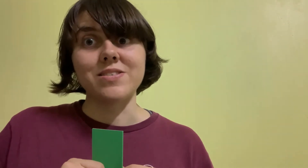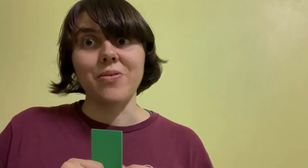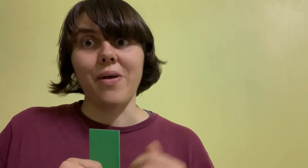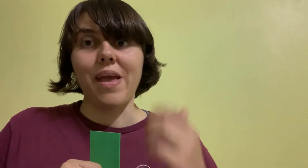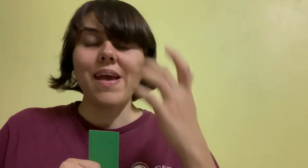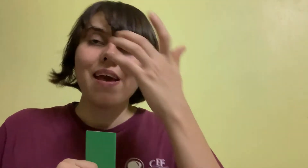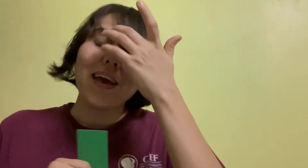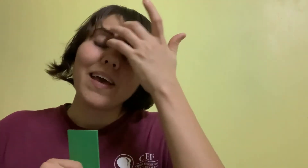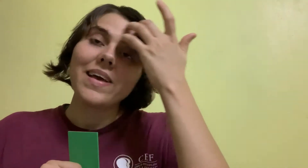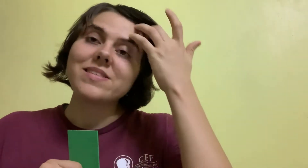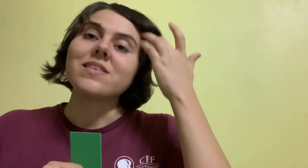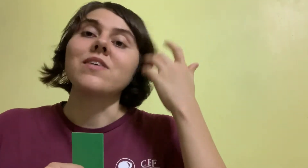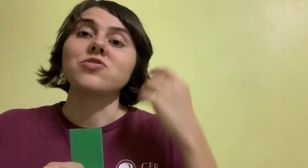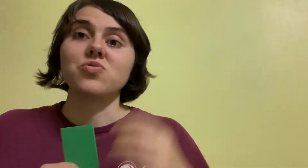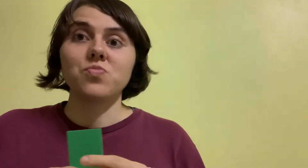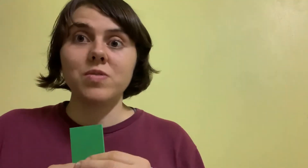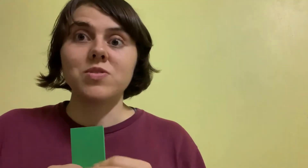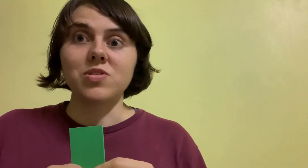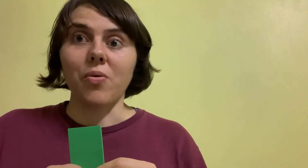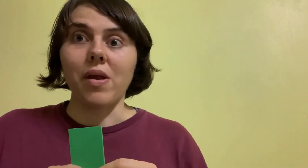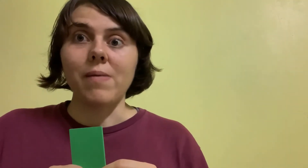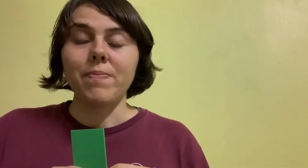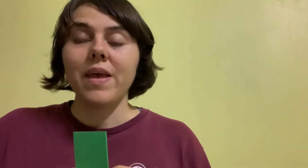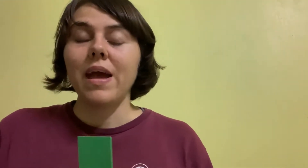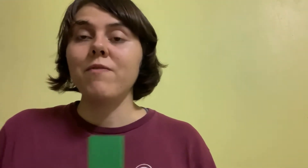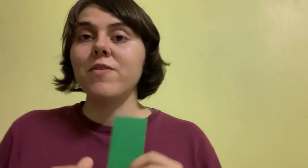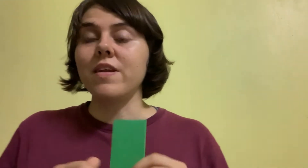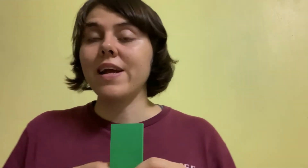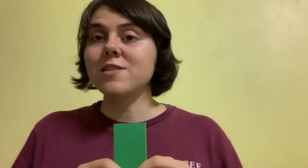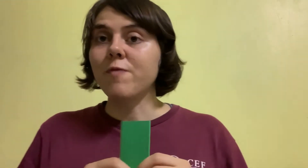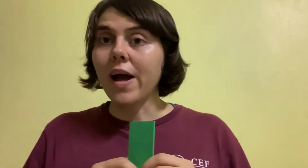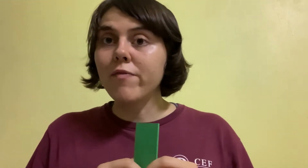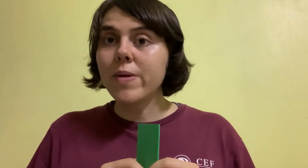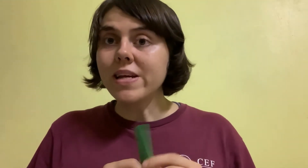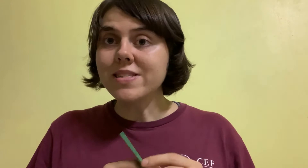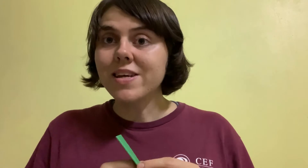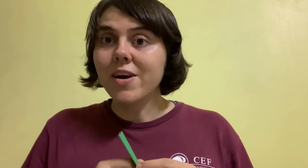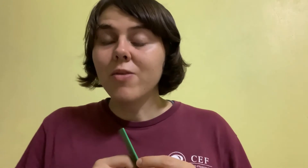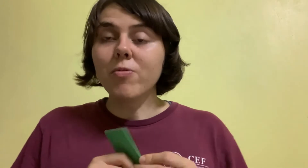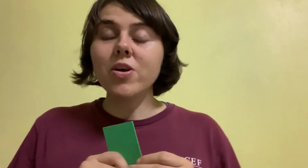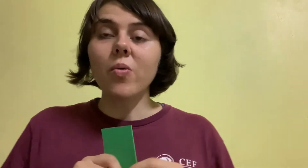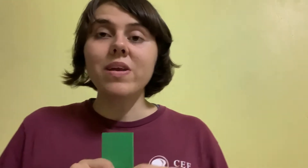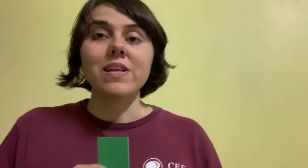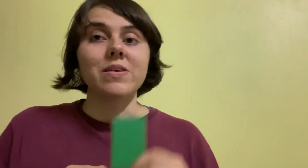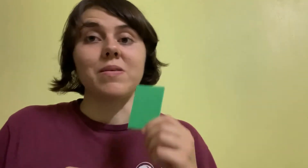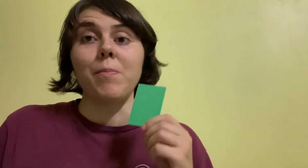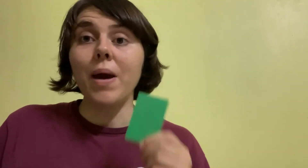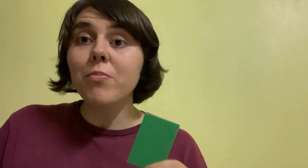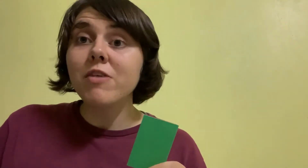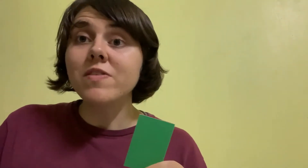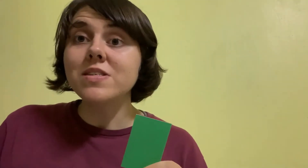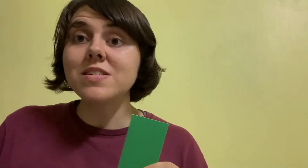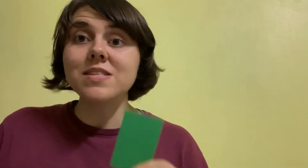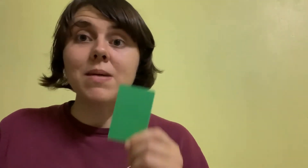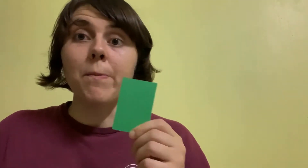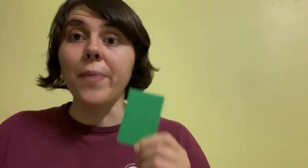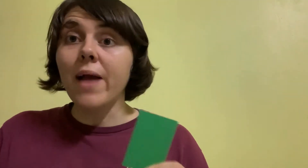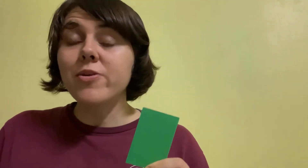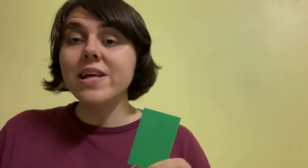story. It's a true story. And for the next 5 weeks, we're going to learn memory verses and Bible